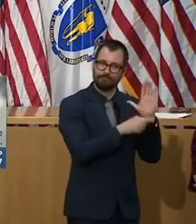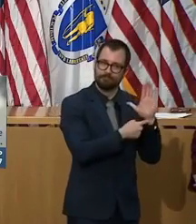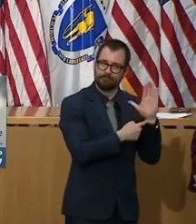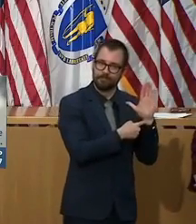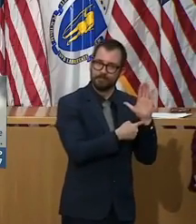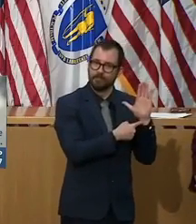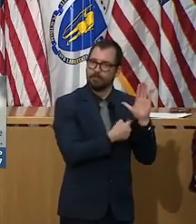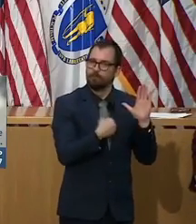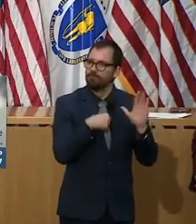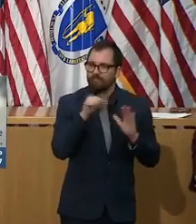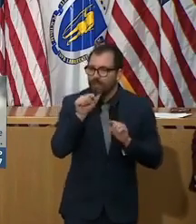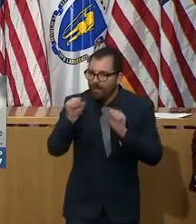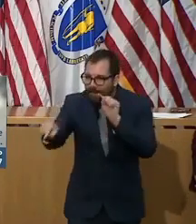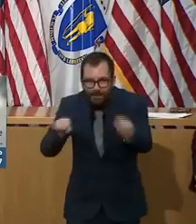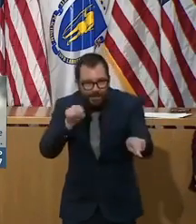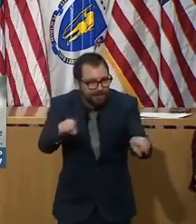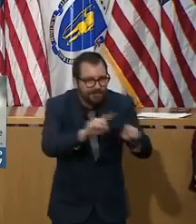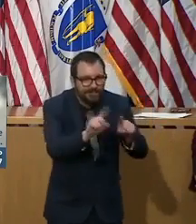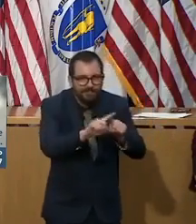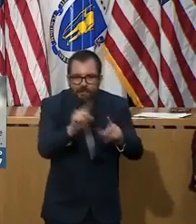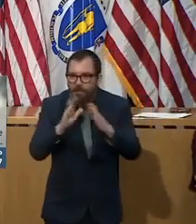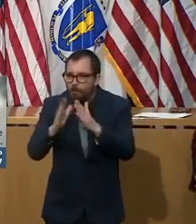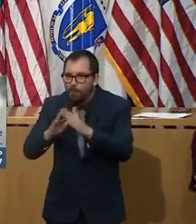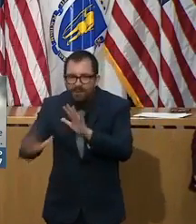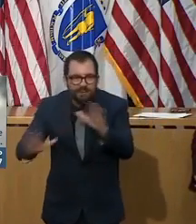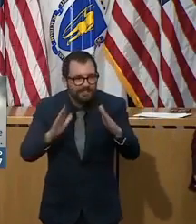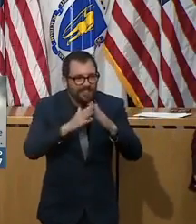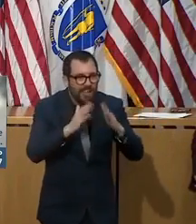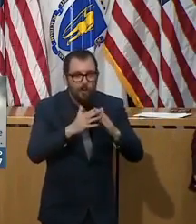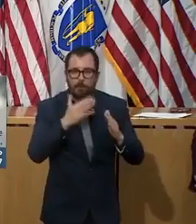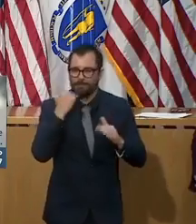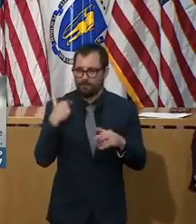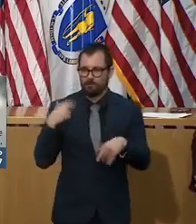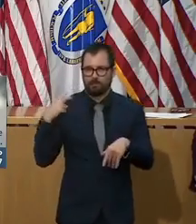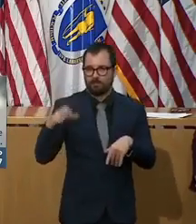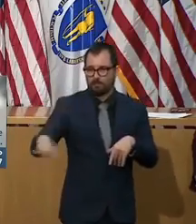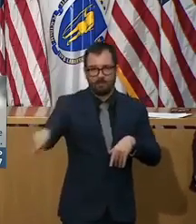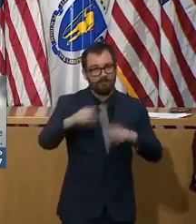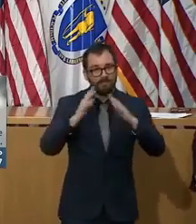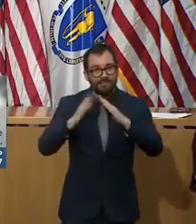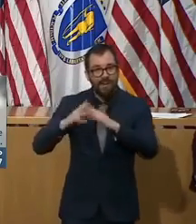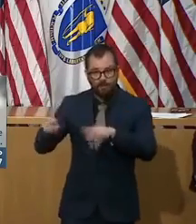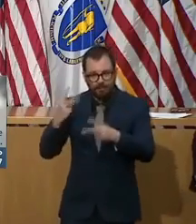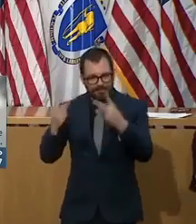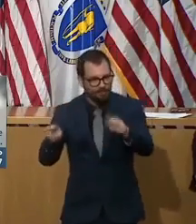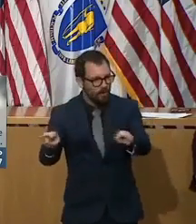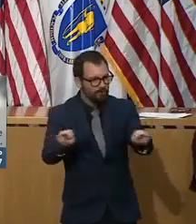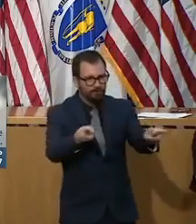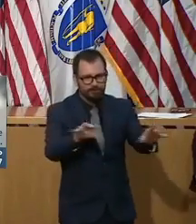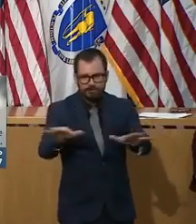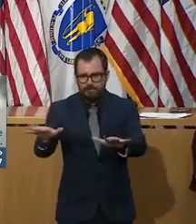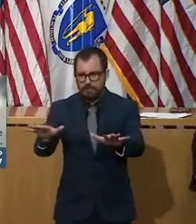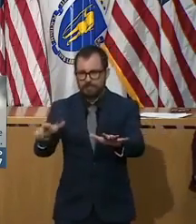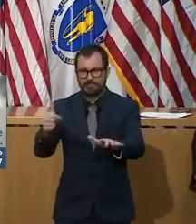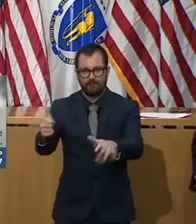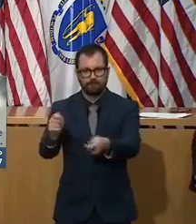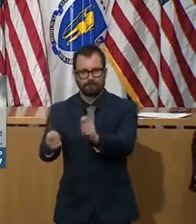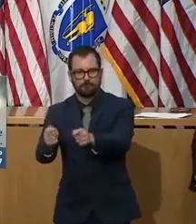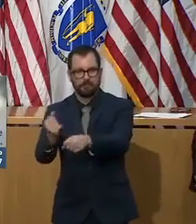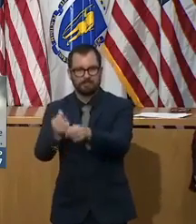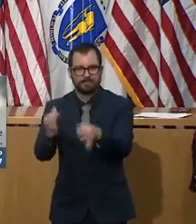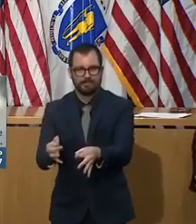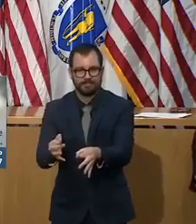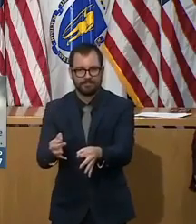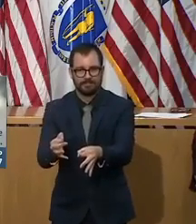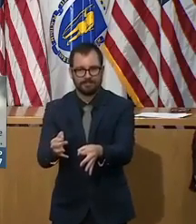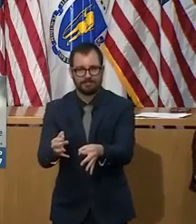enforcement authority would probably be better suited at the local level than it would be at the state level. Part of the reason we have 3